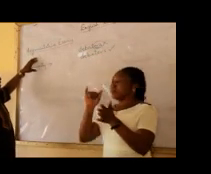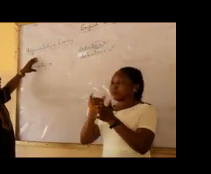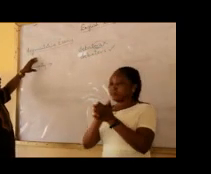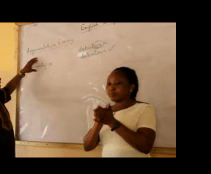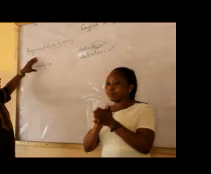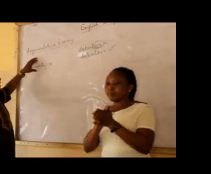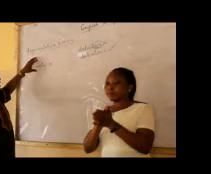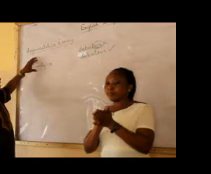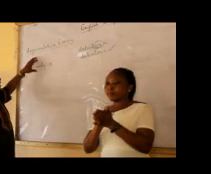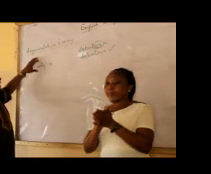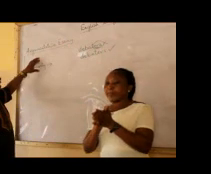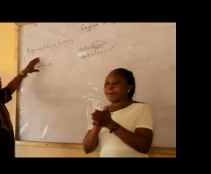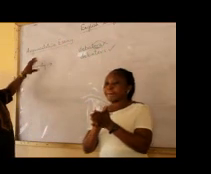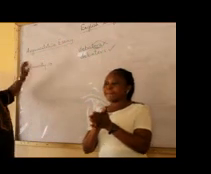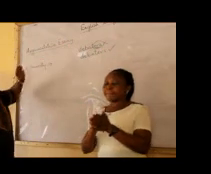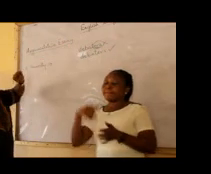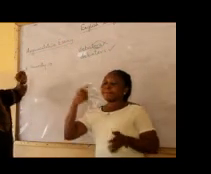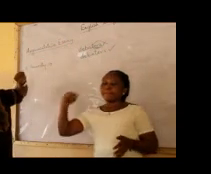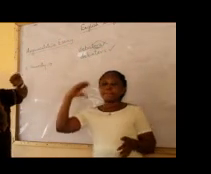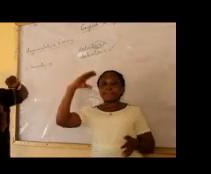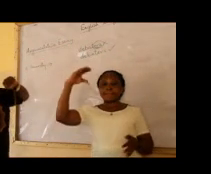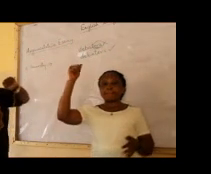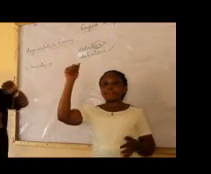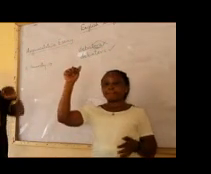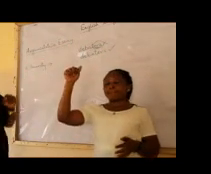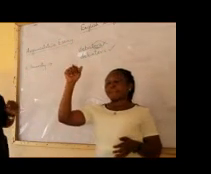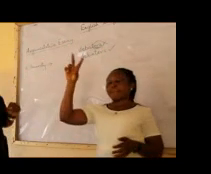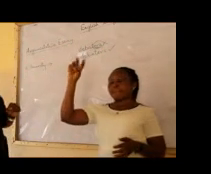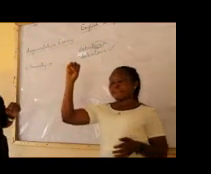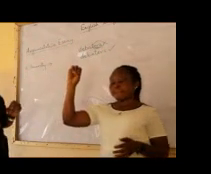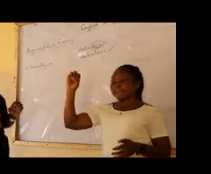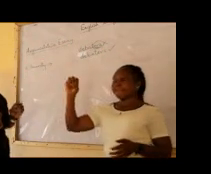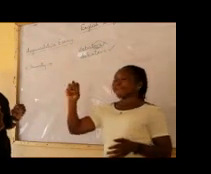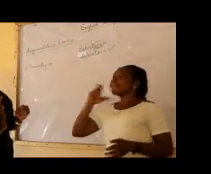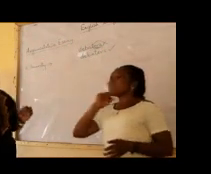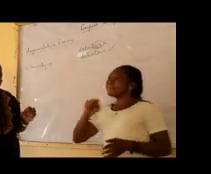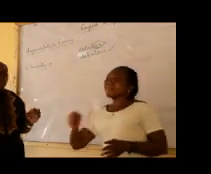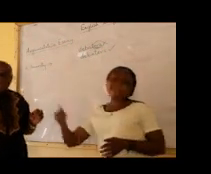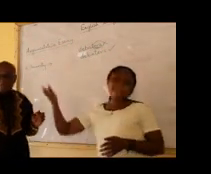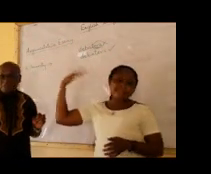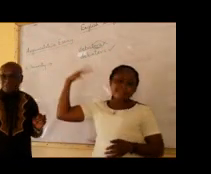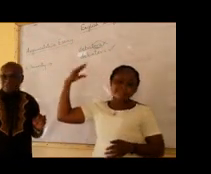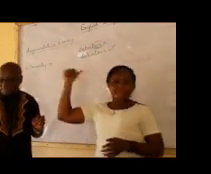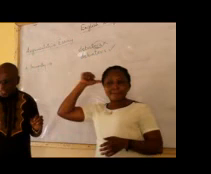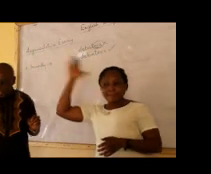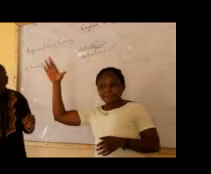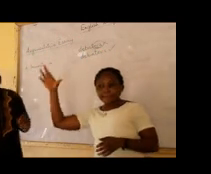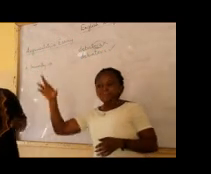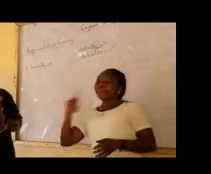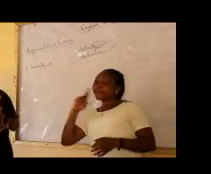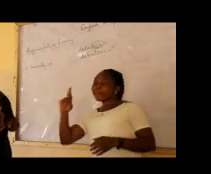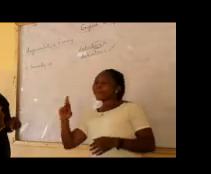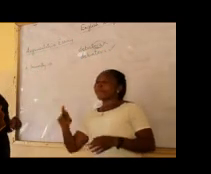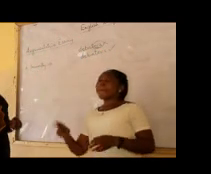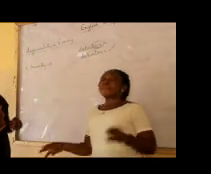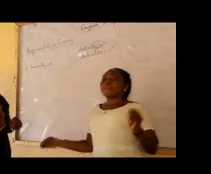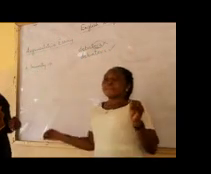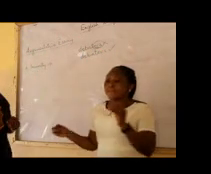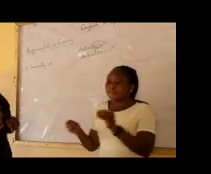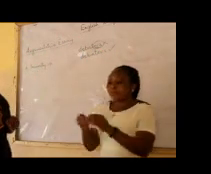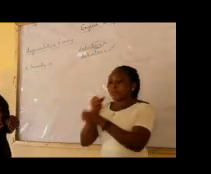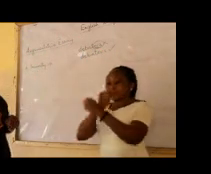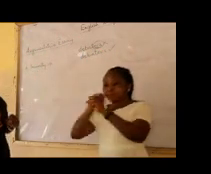that the cavemen were more secured than the modern